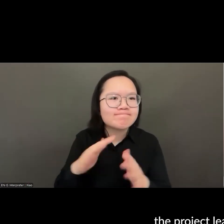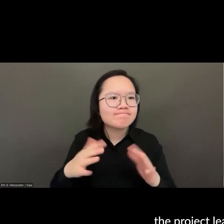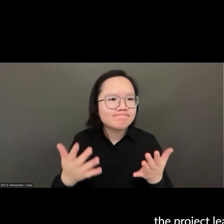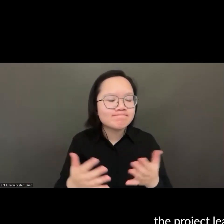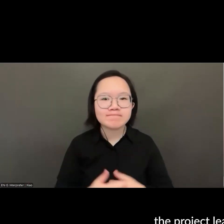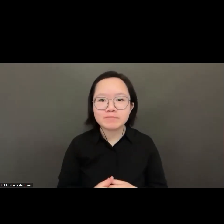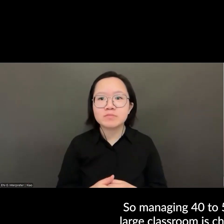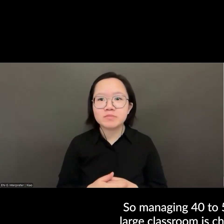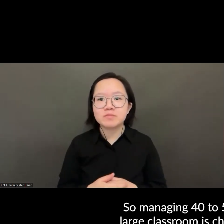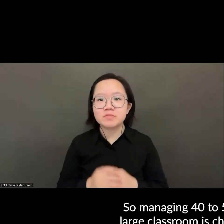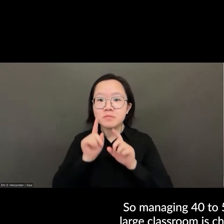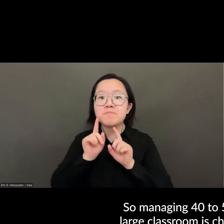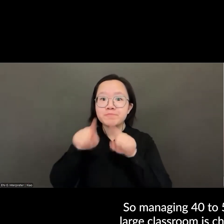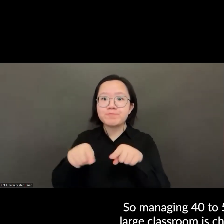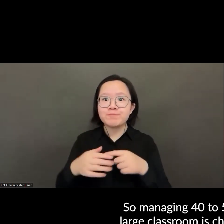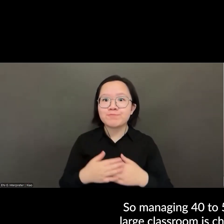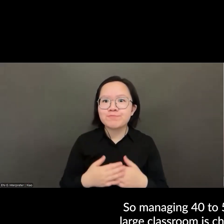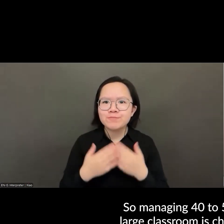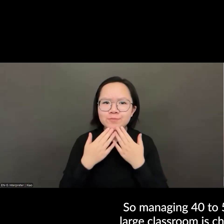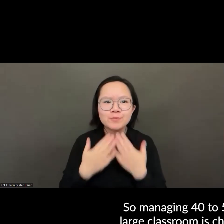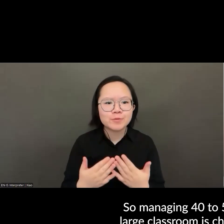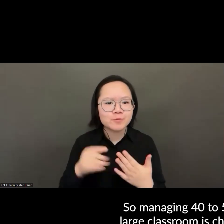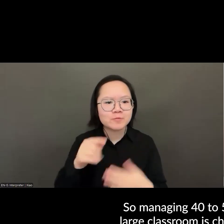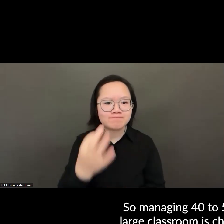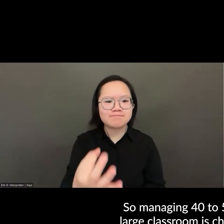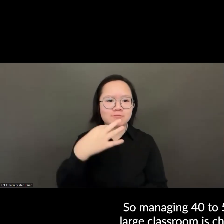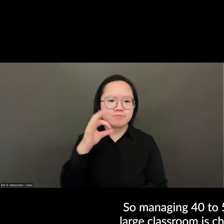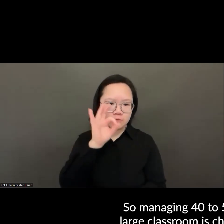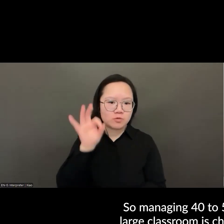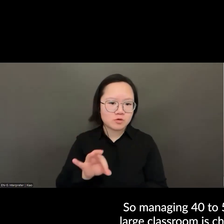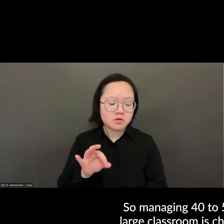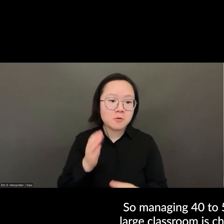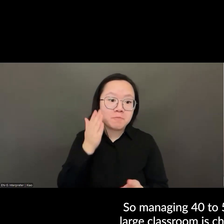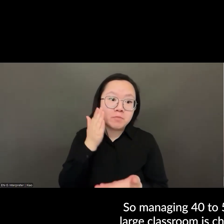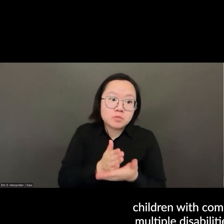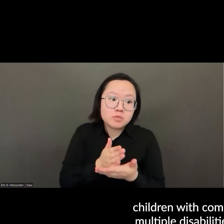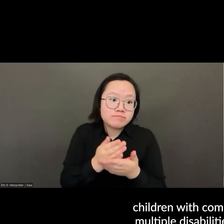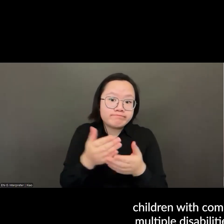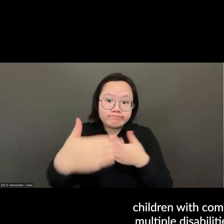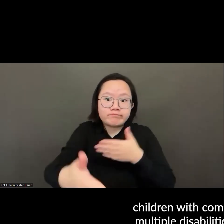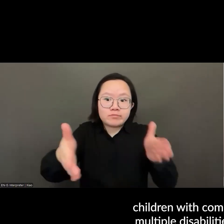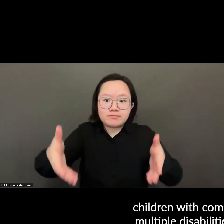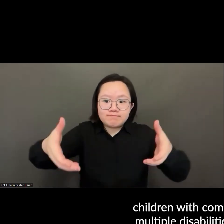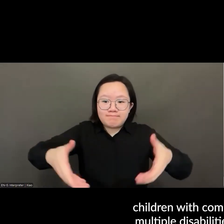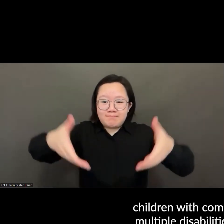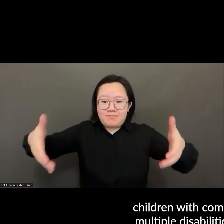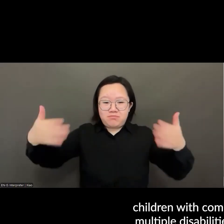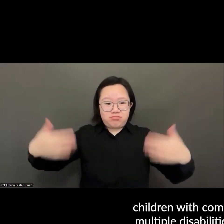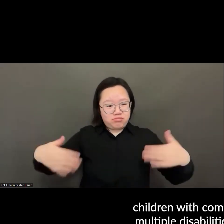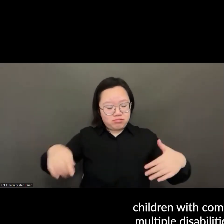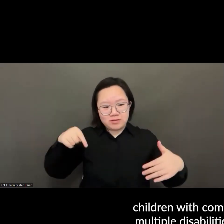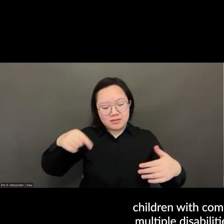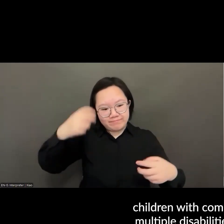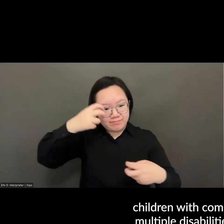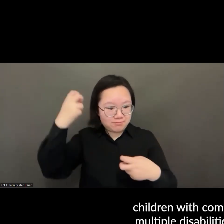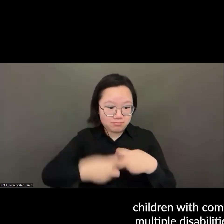project learning as well. So managing 40 to 50 children in a very large classroom is challenging, and having children with complex